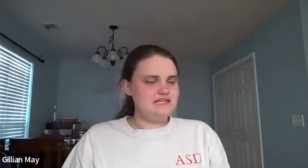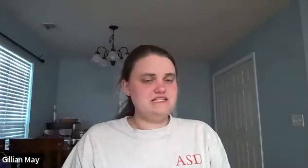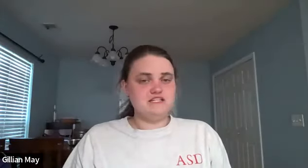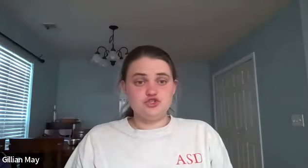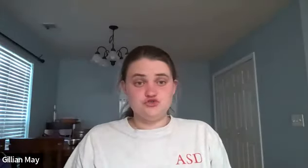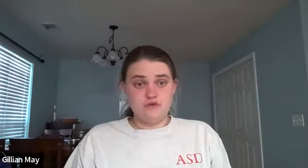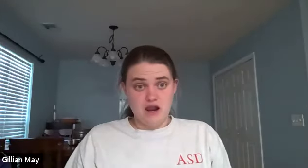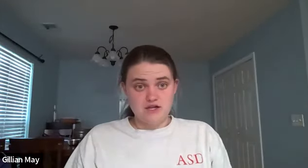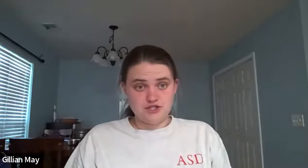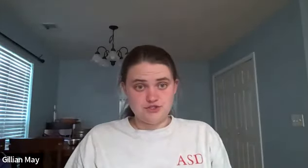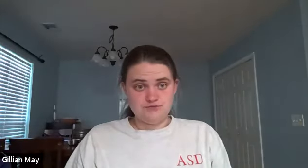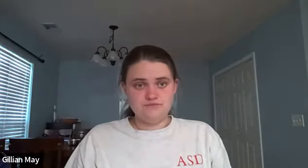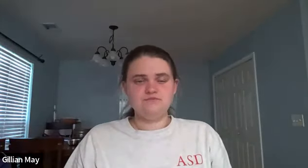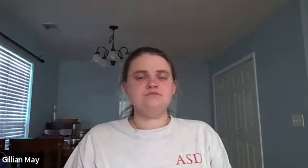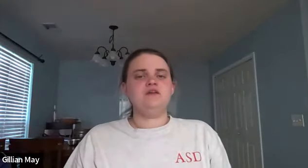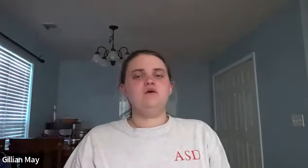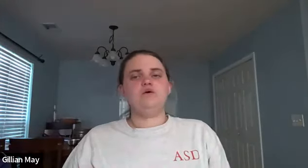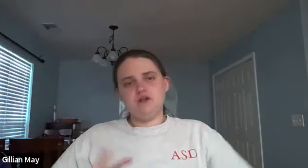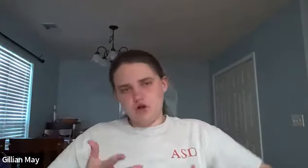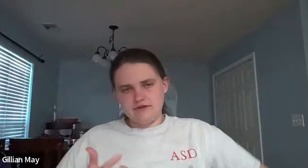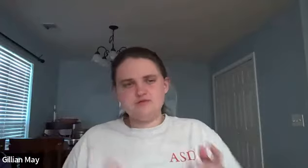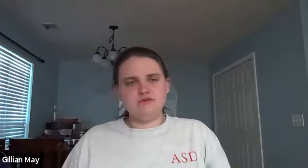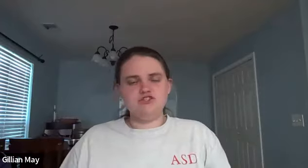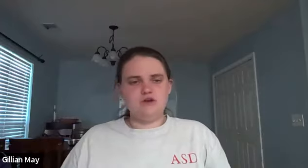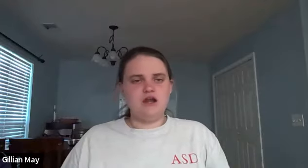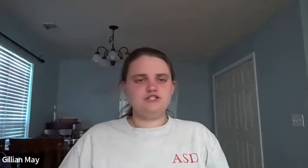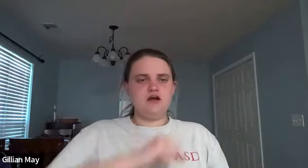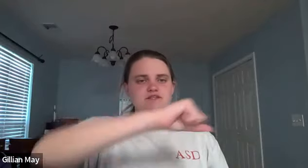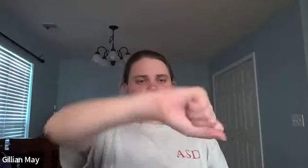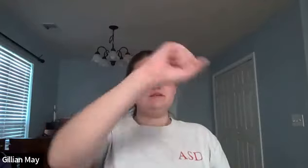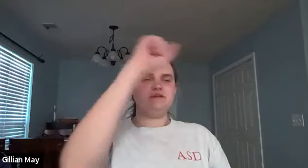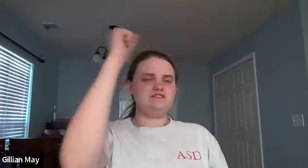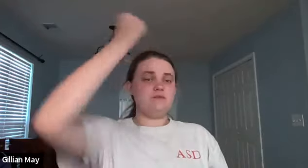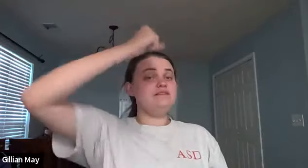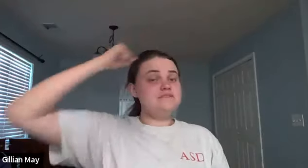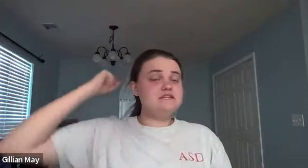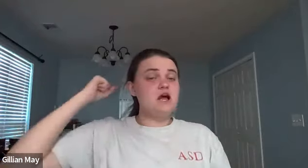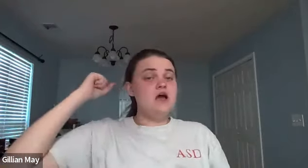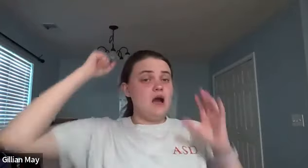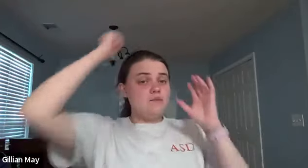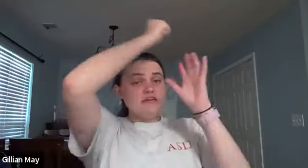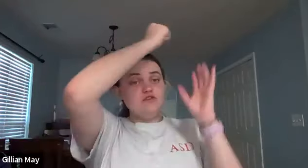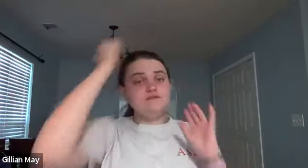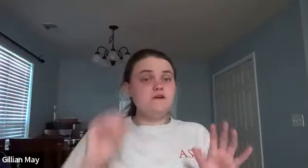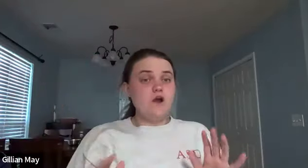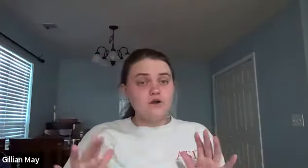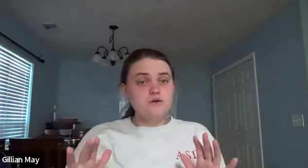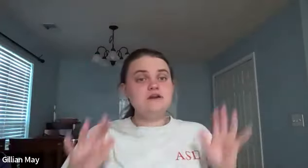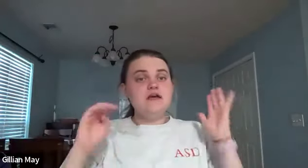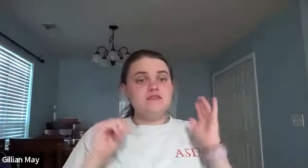is trash, or like garbage, but really trash, is going to be, so I'm going to lift it. I'm going to make it look very awkward. This